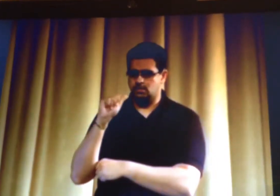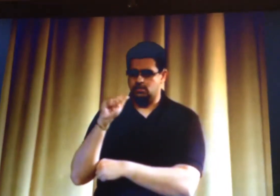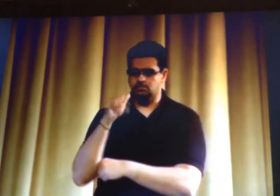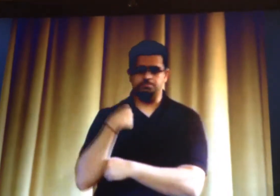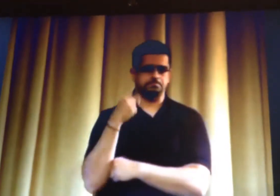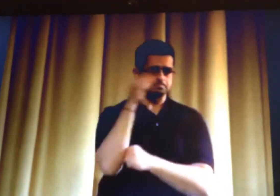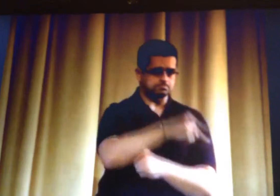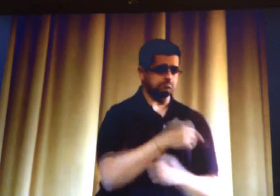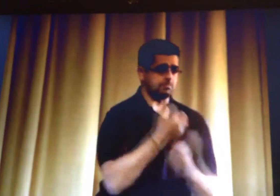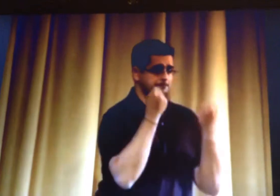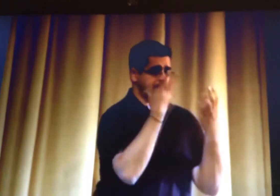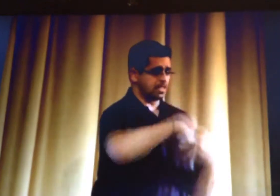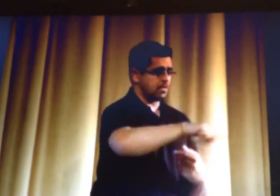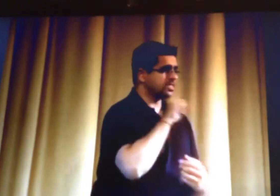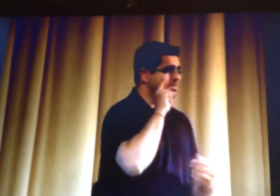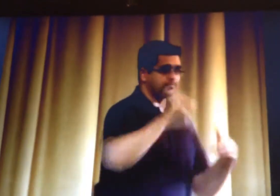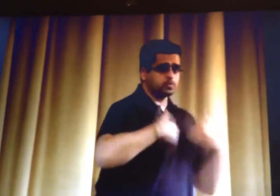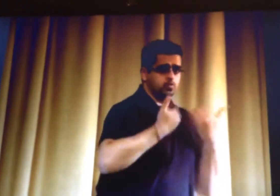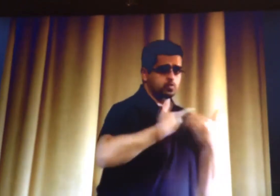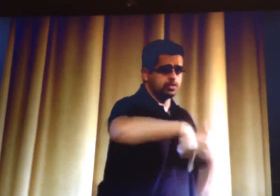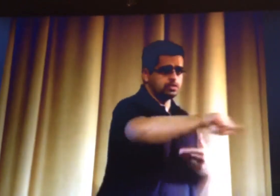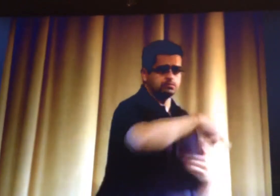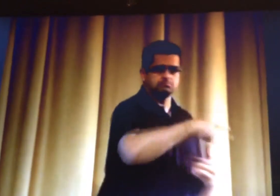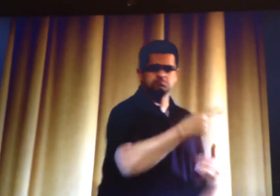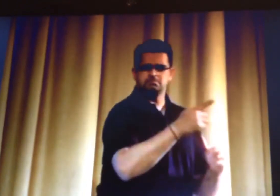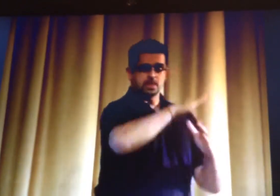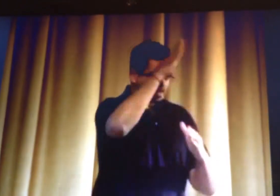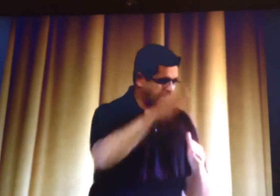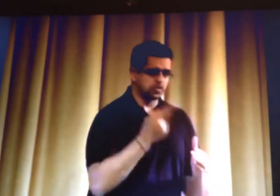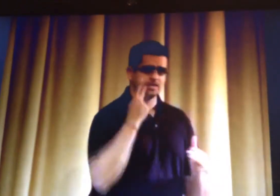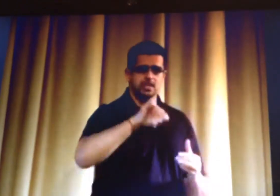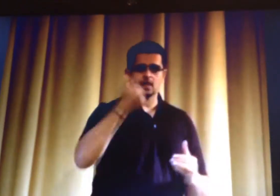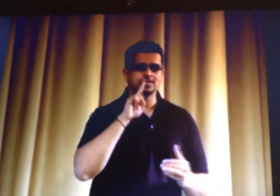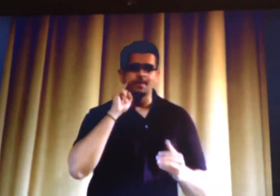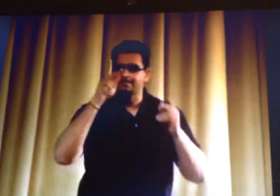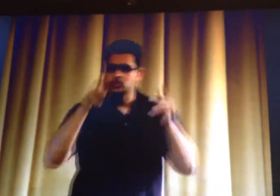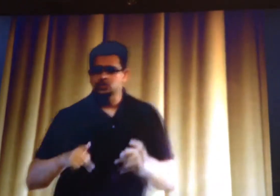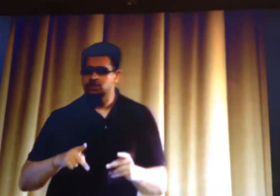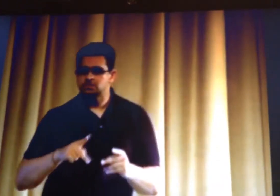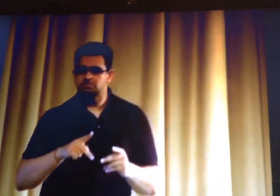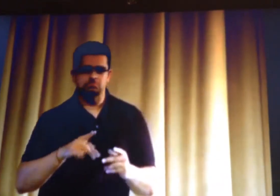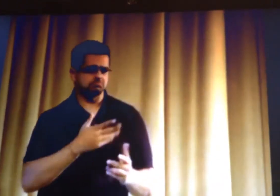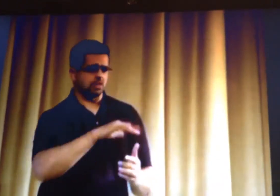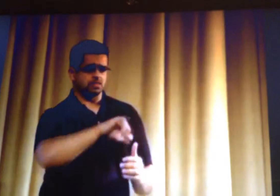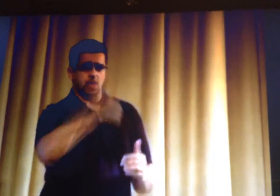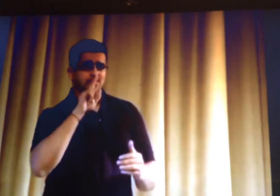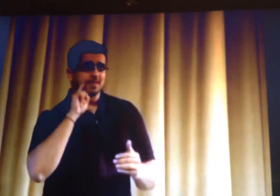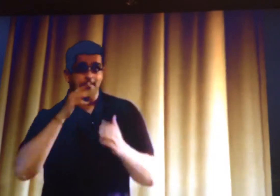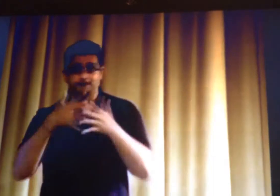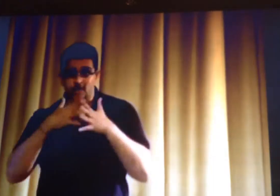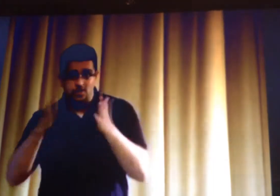I recently went to Guatemala for a trip. There's a lot of deaf youth there that had never met another deaf person.